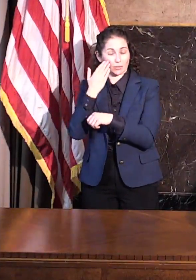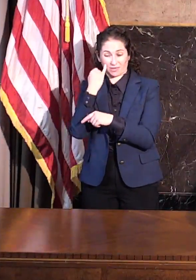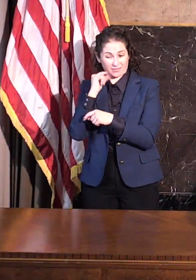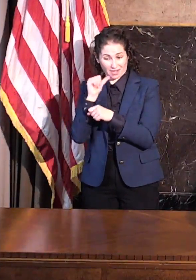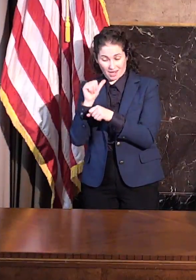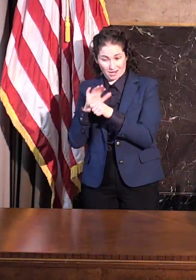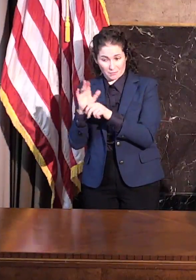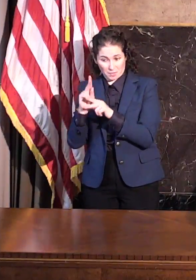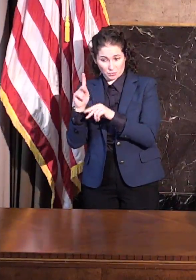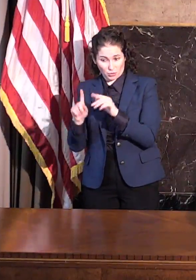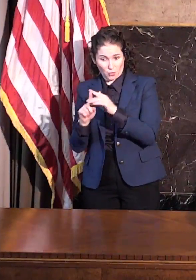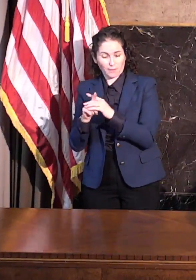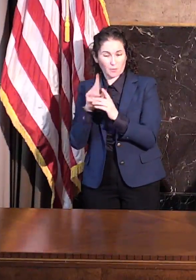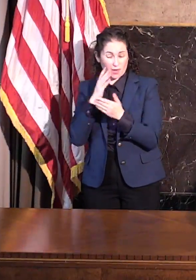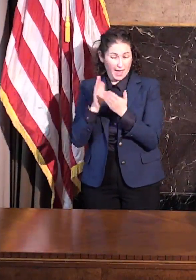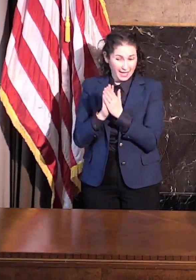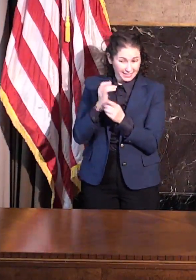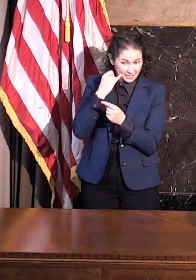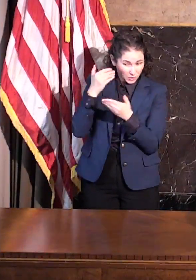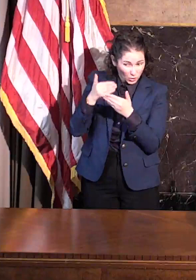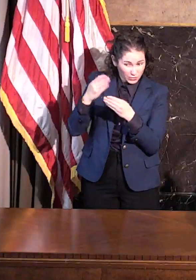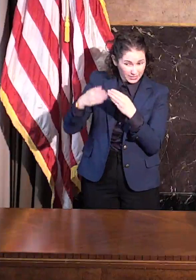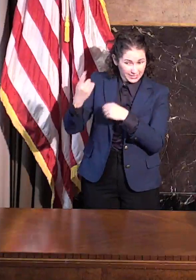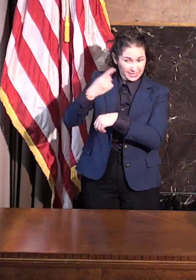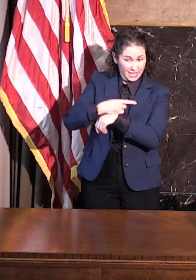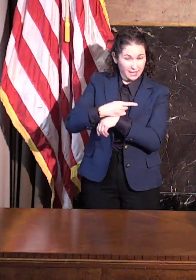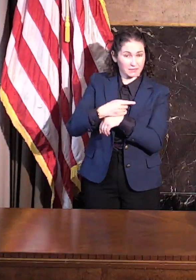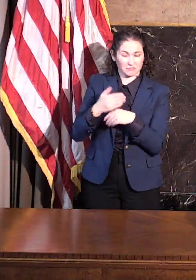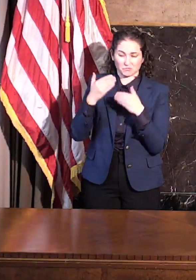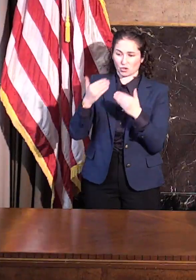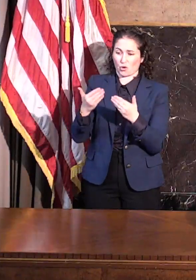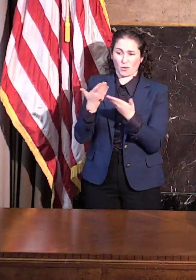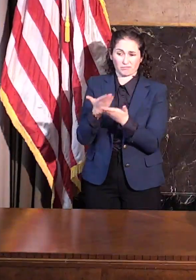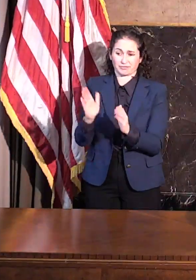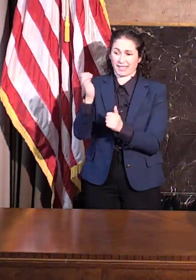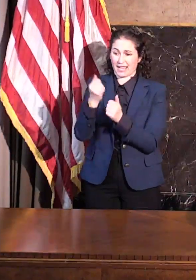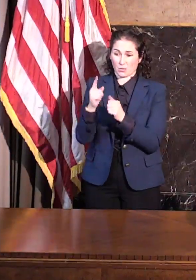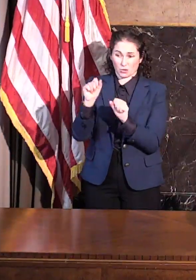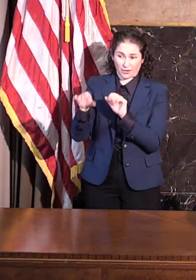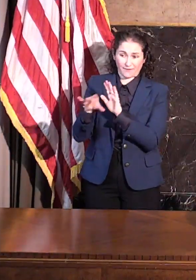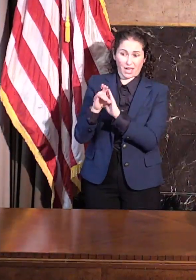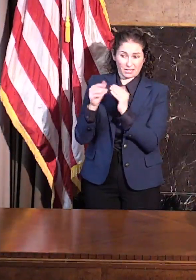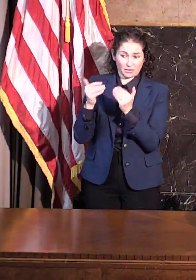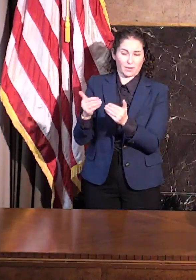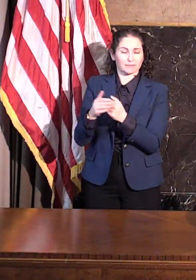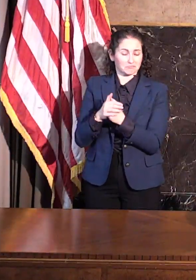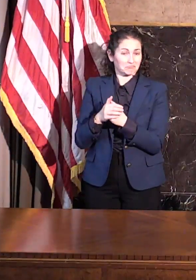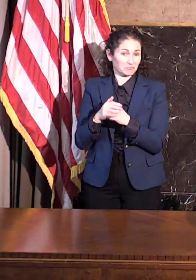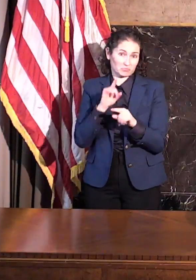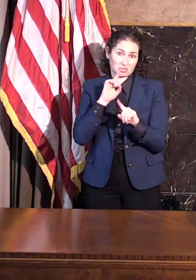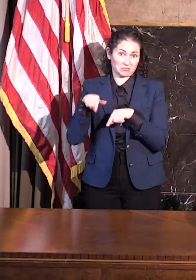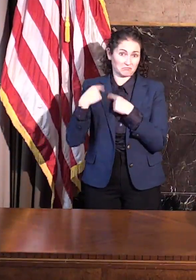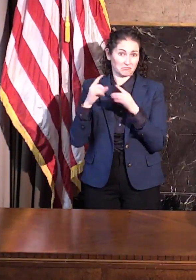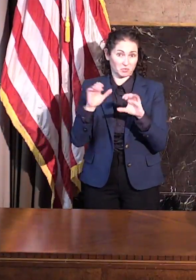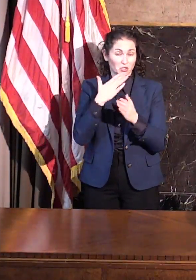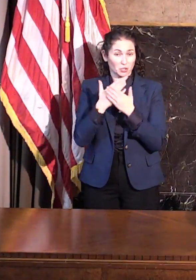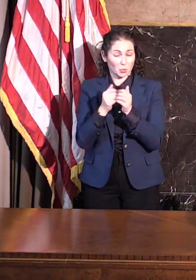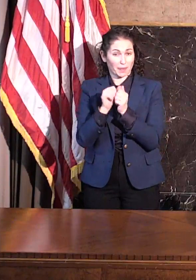82% uptake in residents of nursing homes and about 36 to 38% uptake in staff of nursing